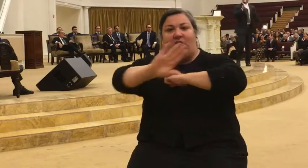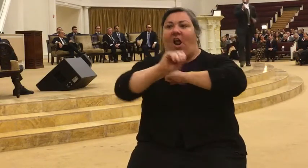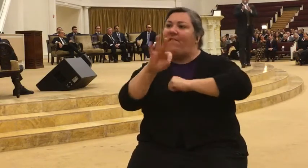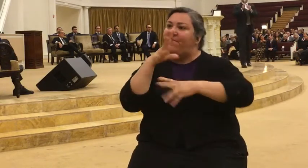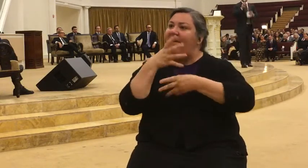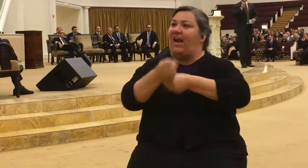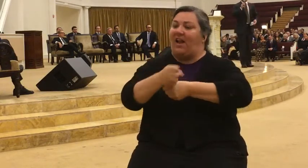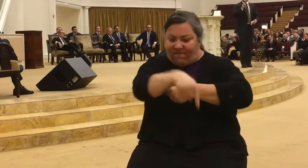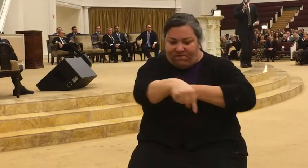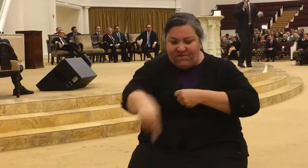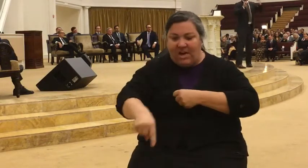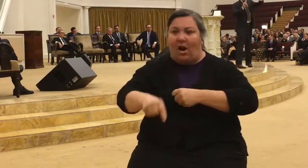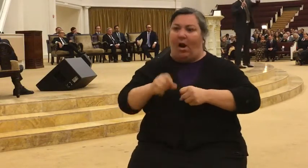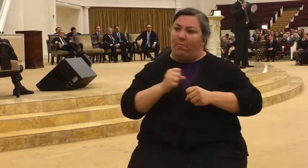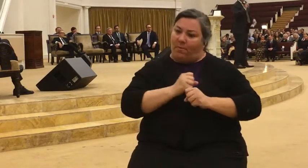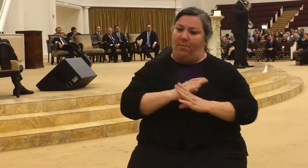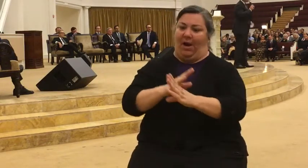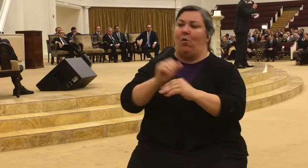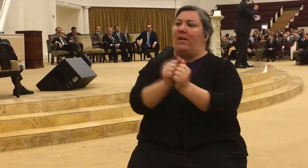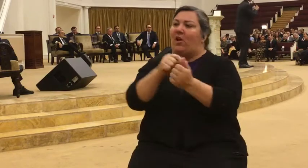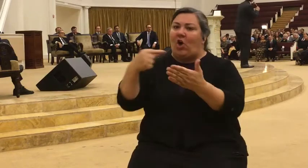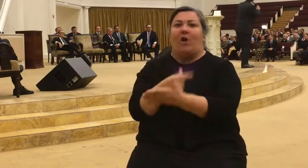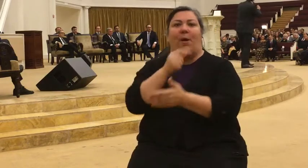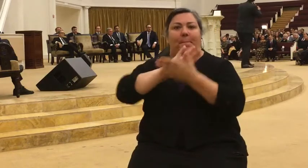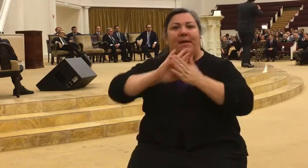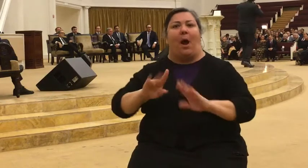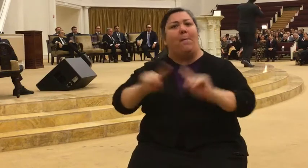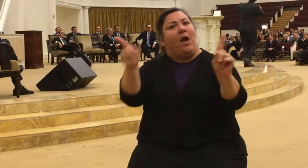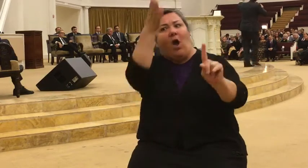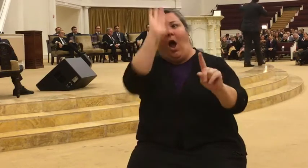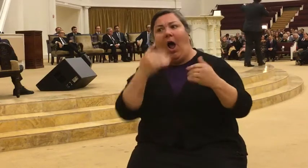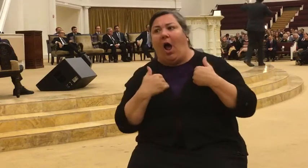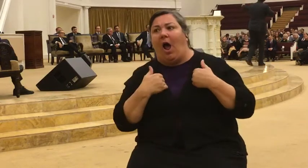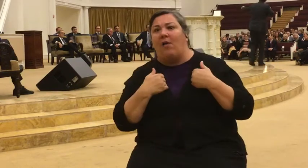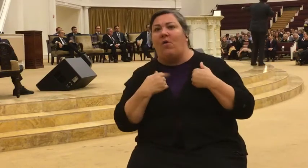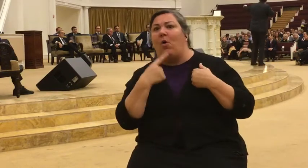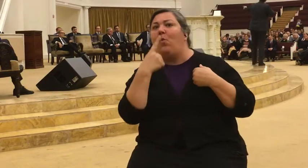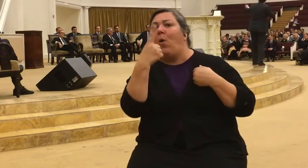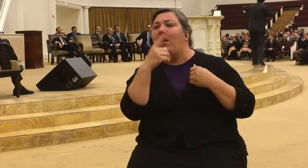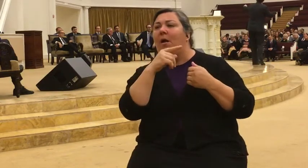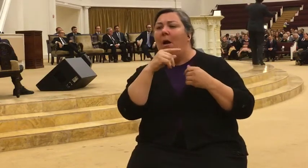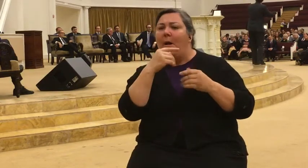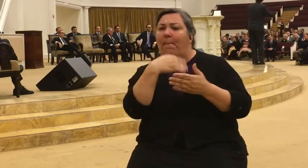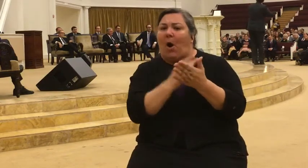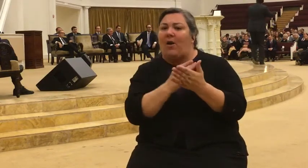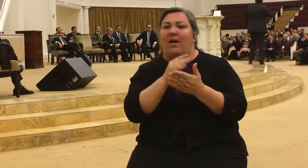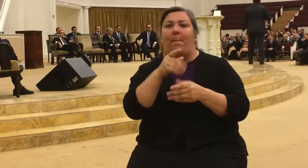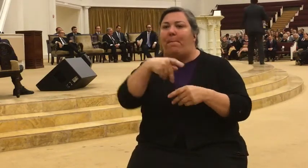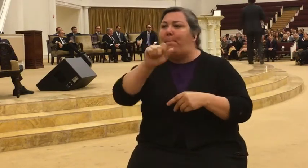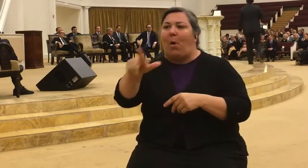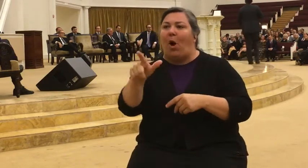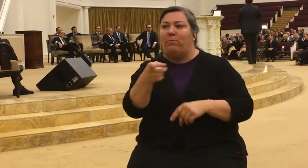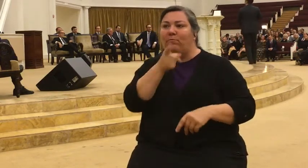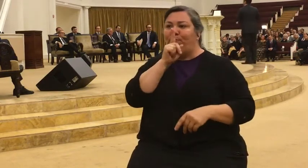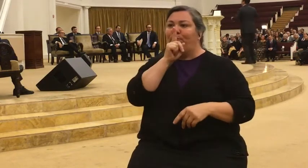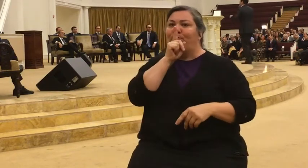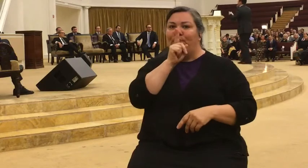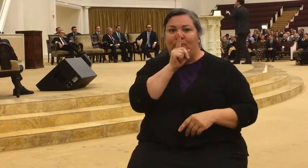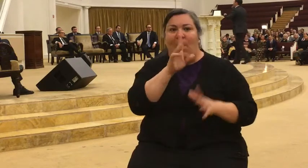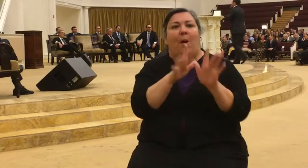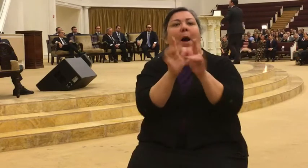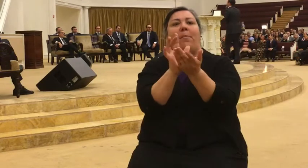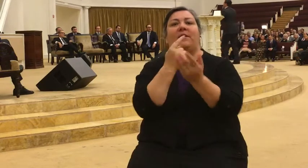with the preparation of the gospel of peace. God is wearing it. But God is wearing one additional piece that Paul doesn't bring up. The Bible